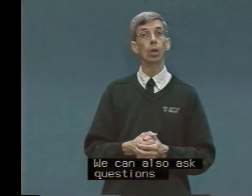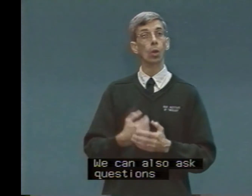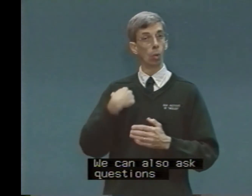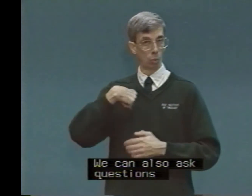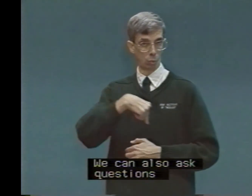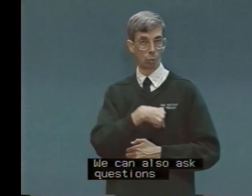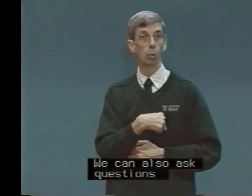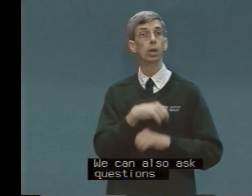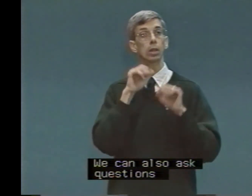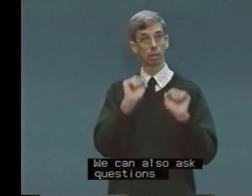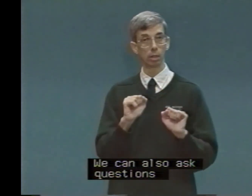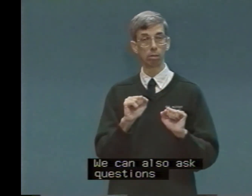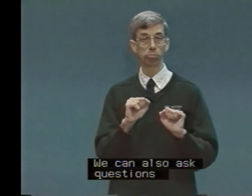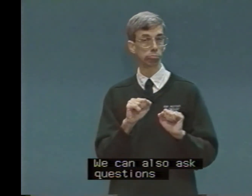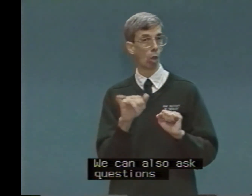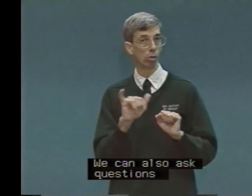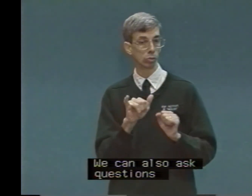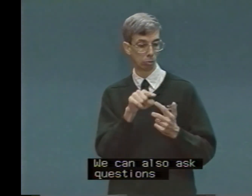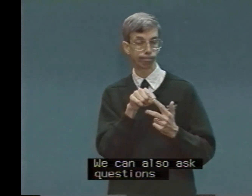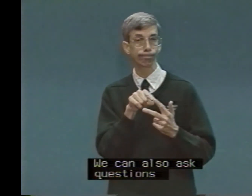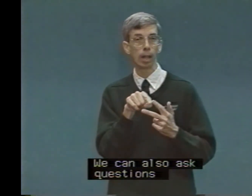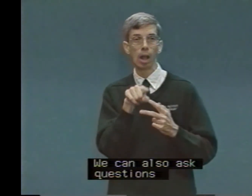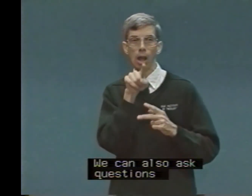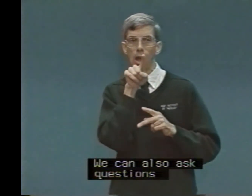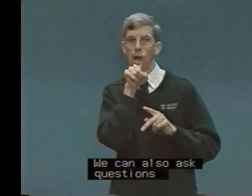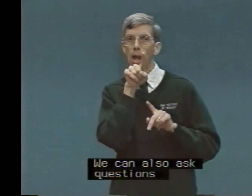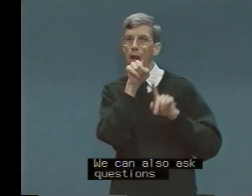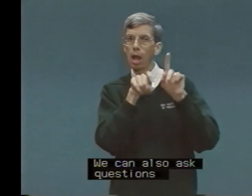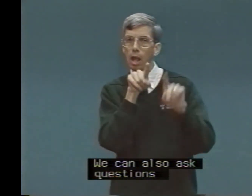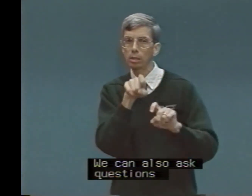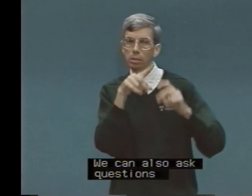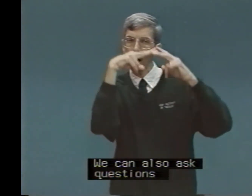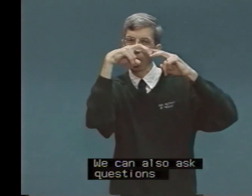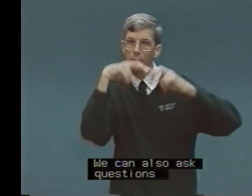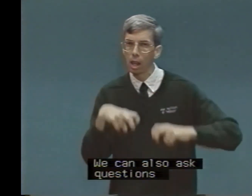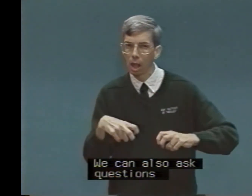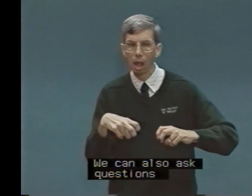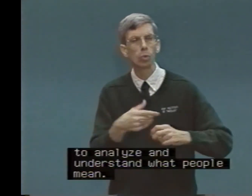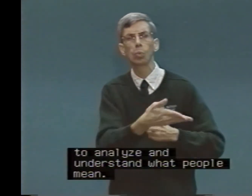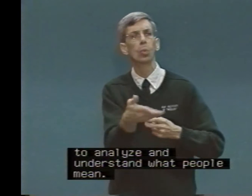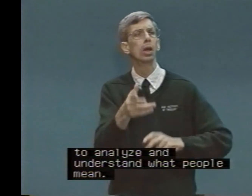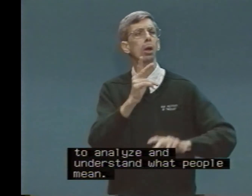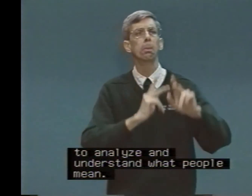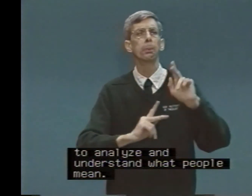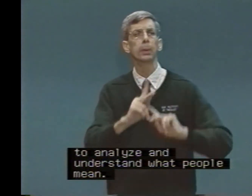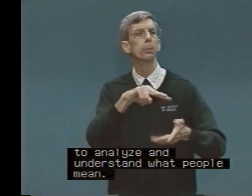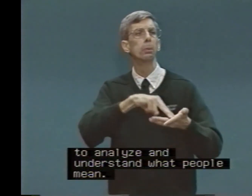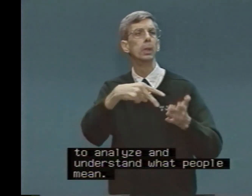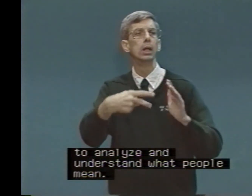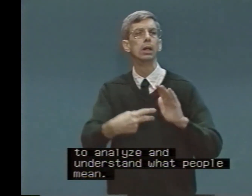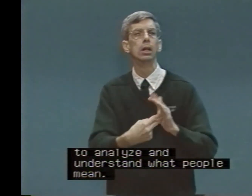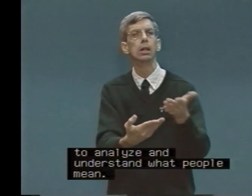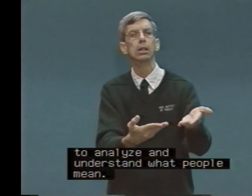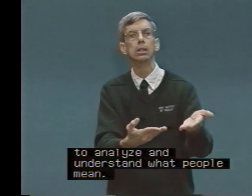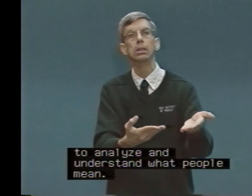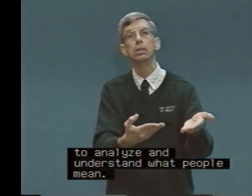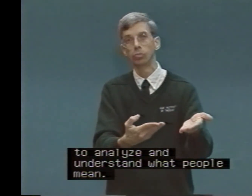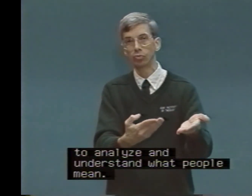We can also ask questions to analyze and understand what